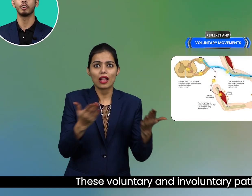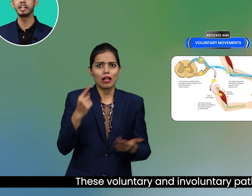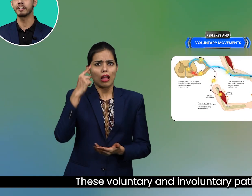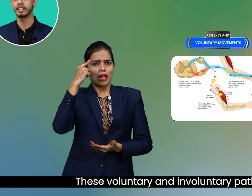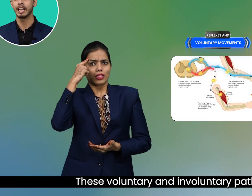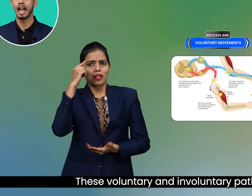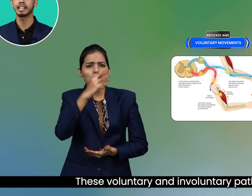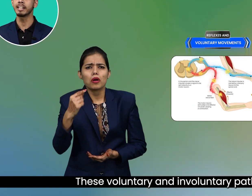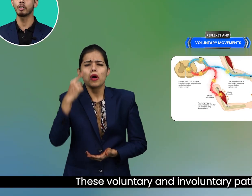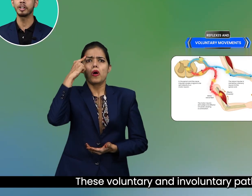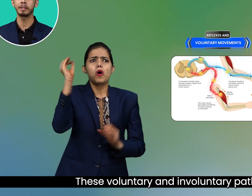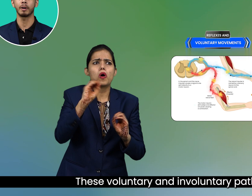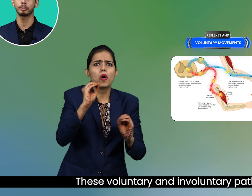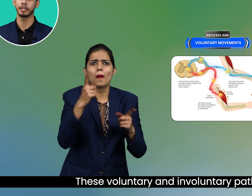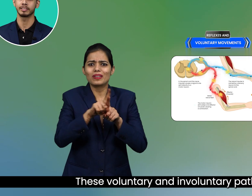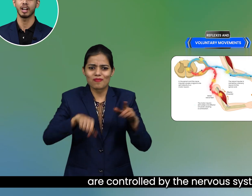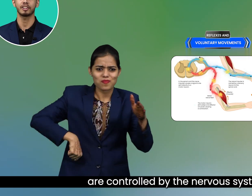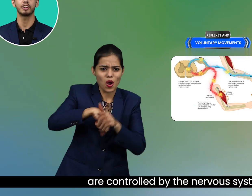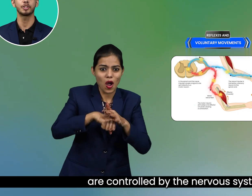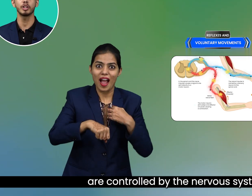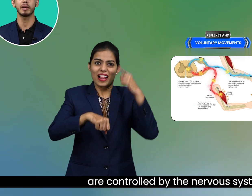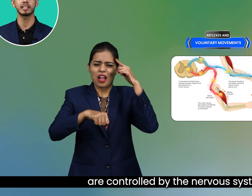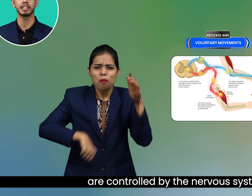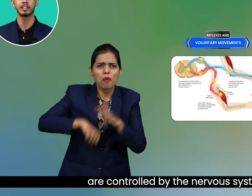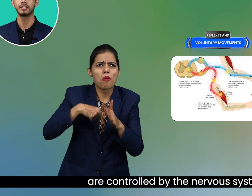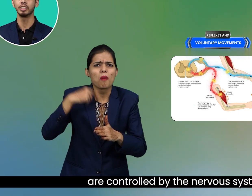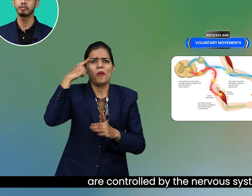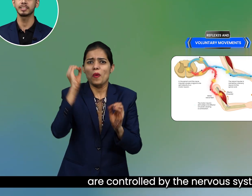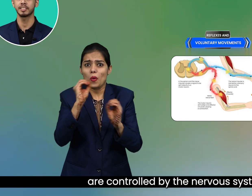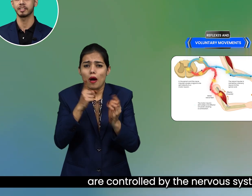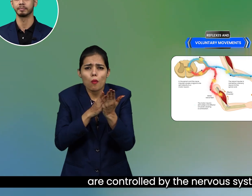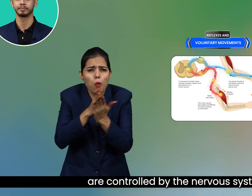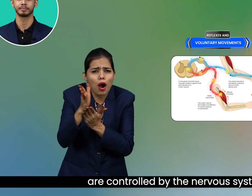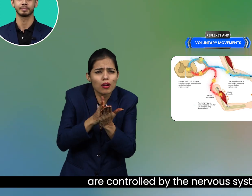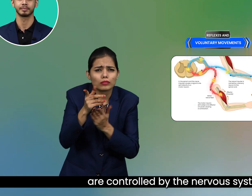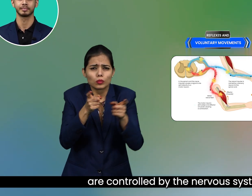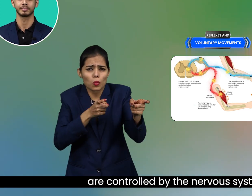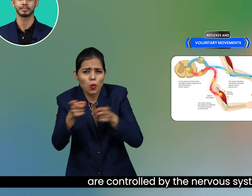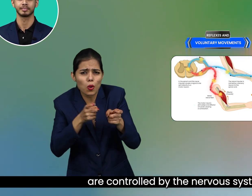These voluntary and involuntary pathways are controlled by the nervous system.